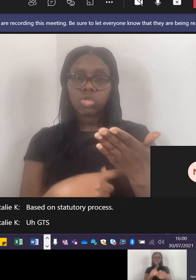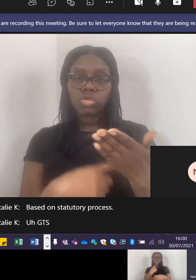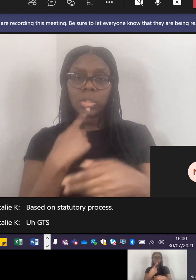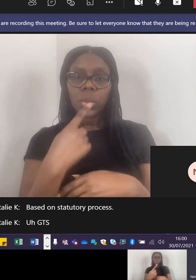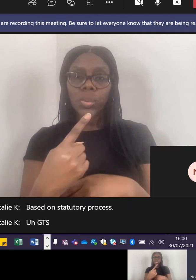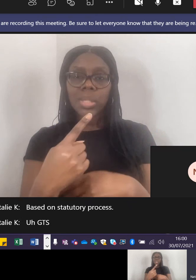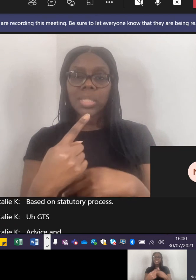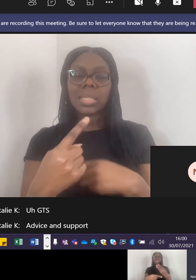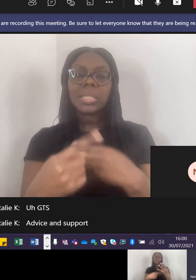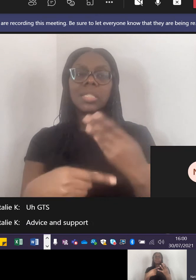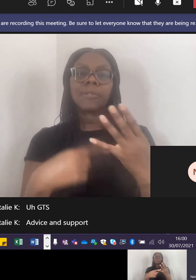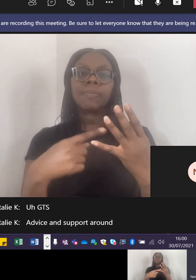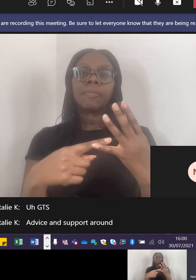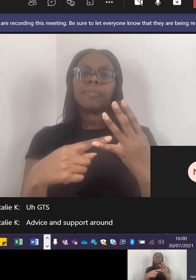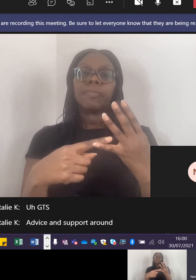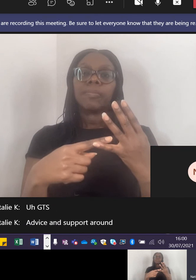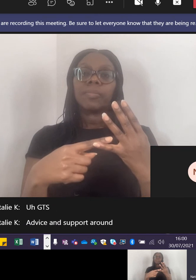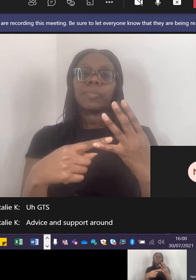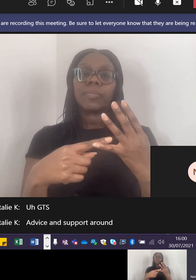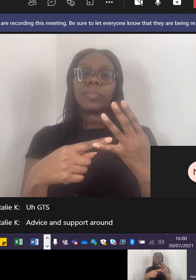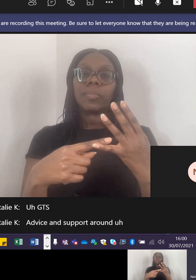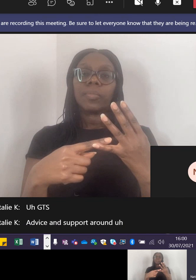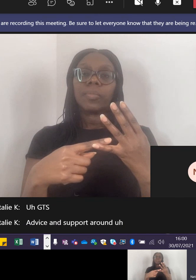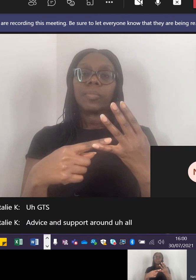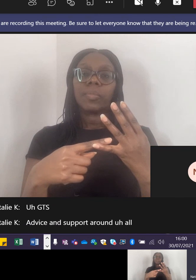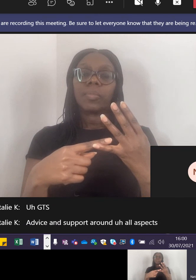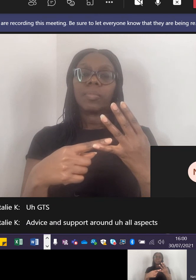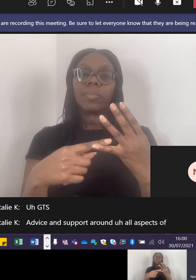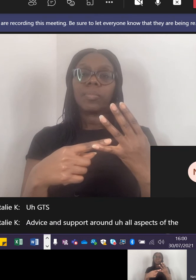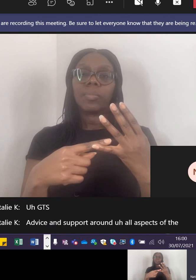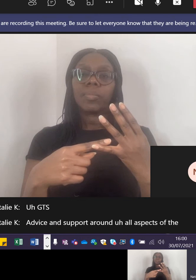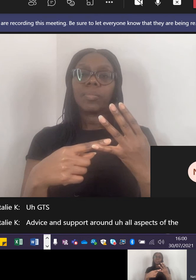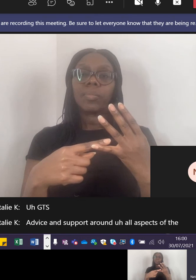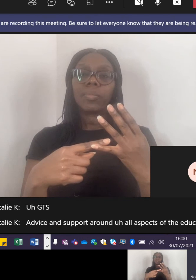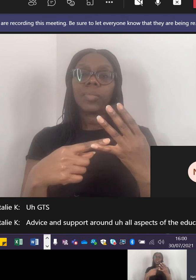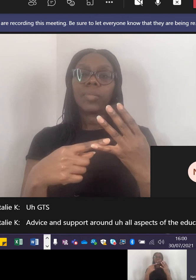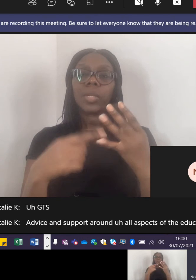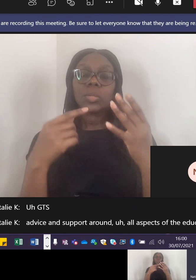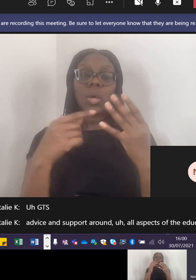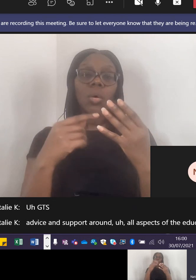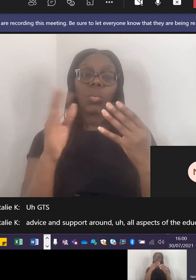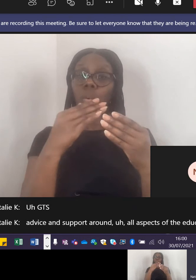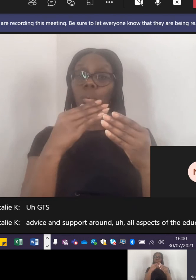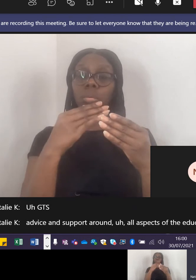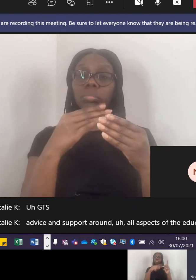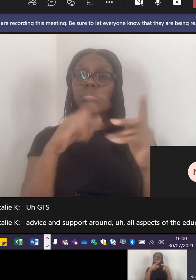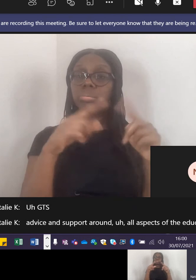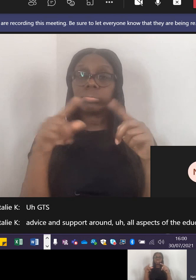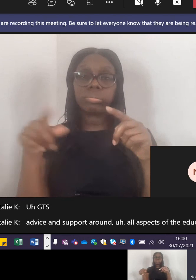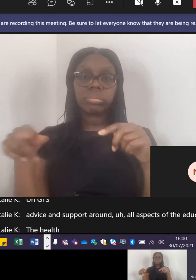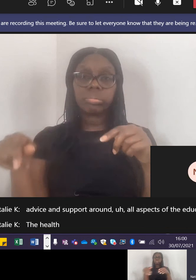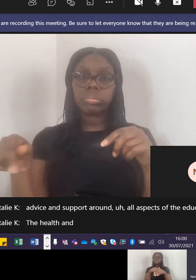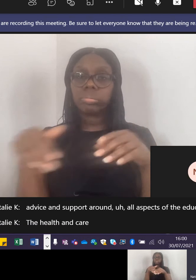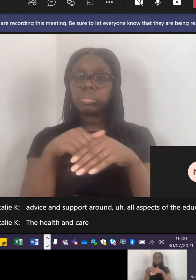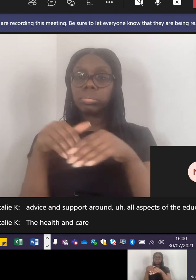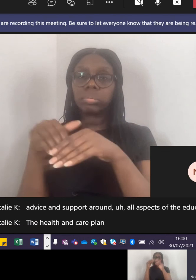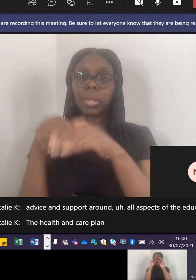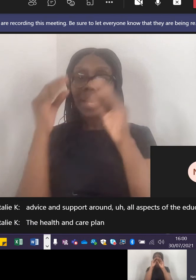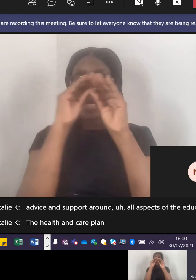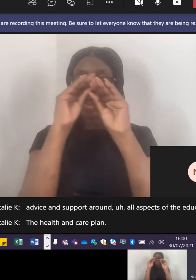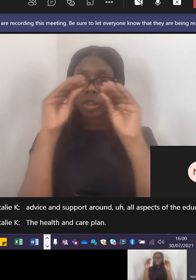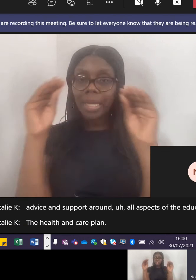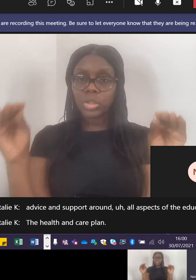advice and support around all aspects of the education, the health and care plan,